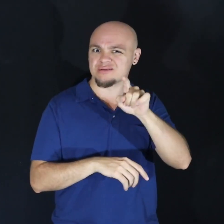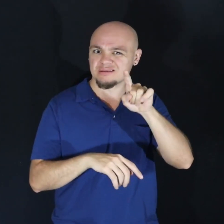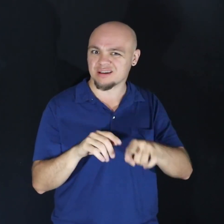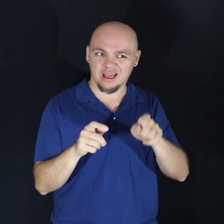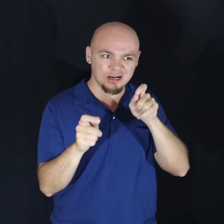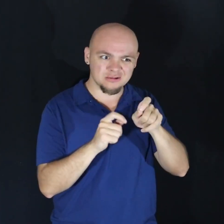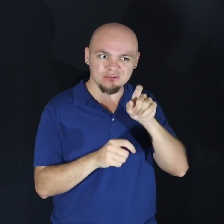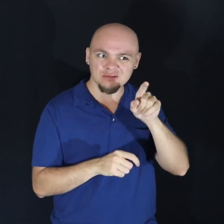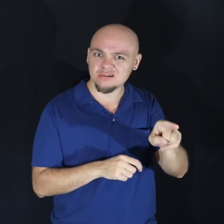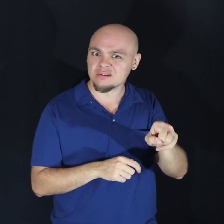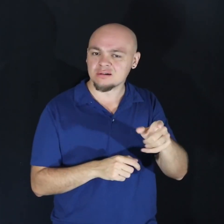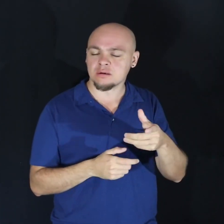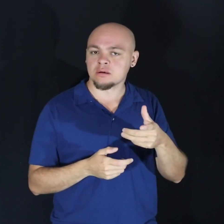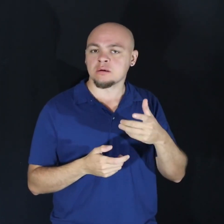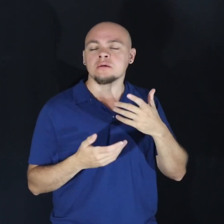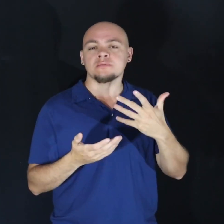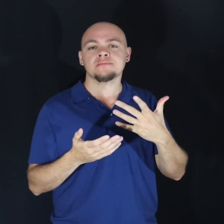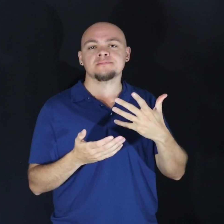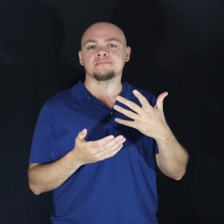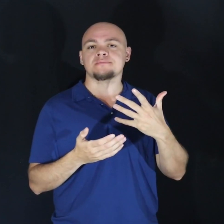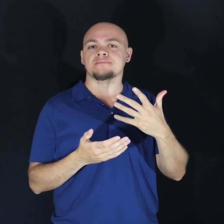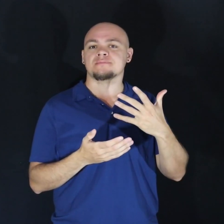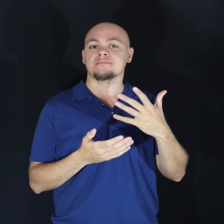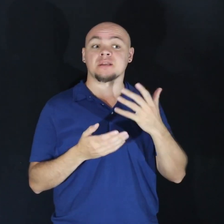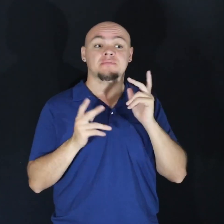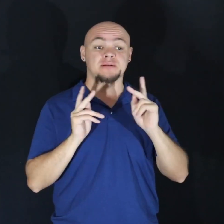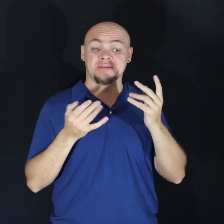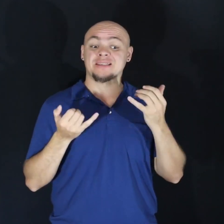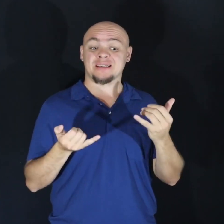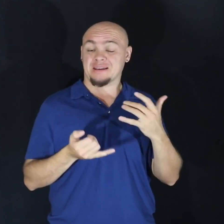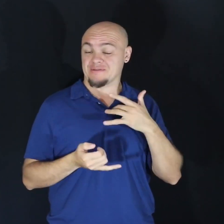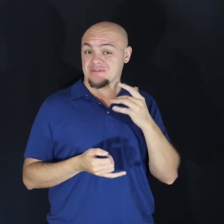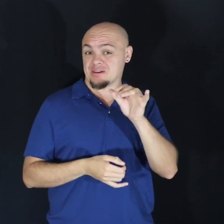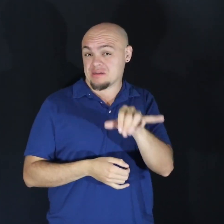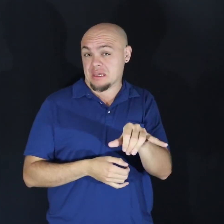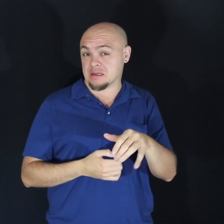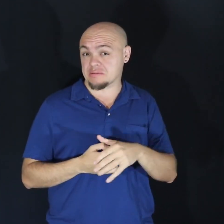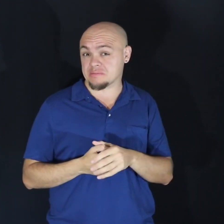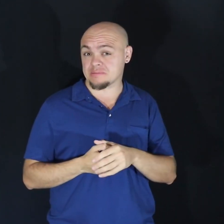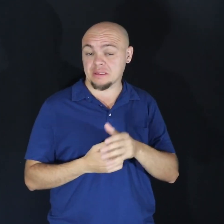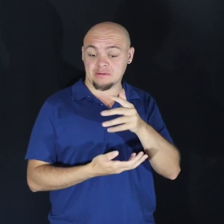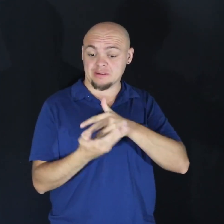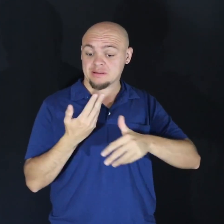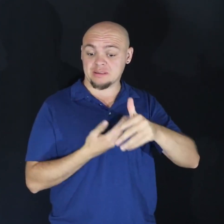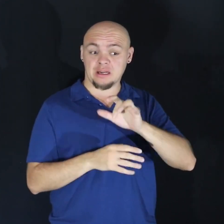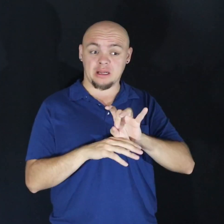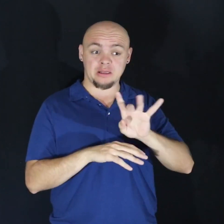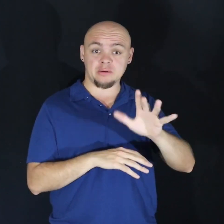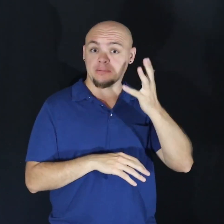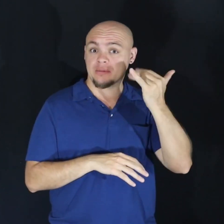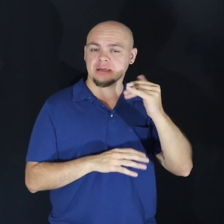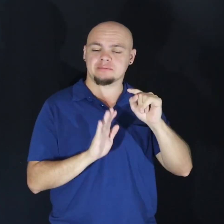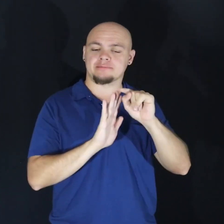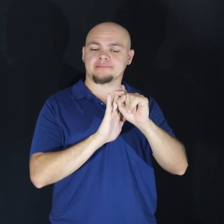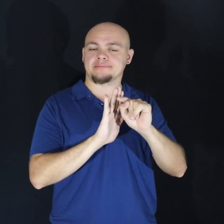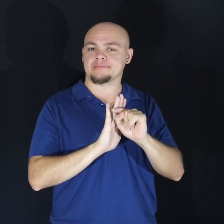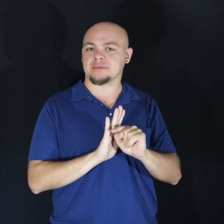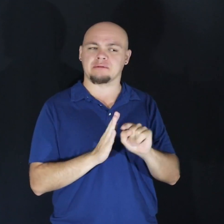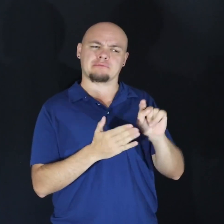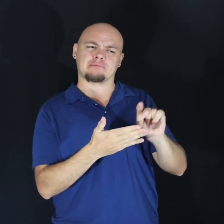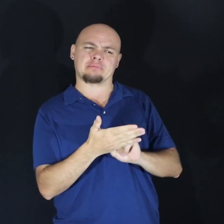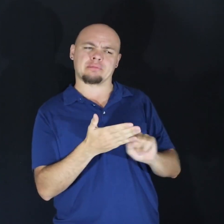control. Well, that's how some people feel to this day. They feel excluded from society because of prejudice views from the peers around